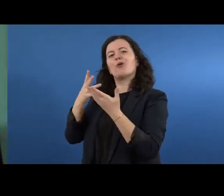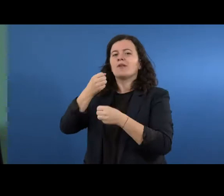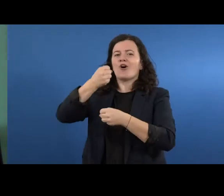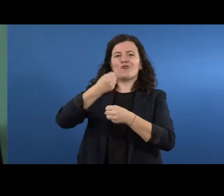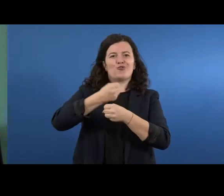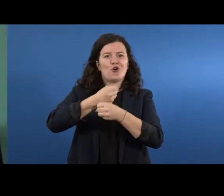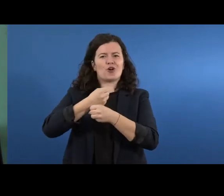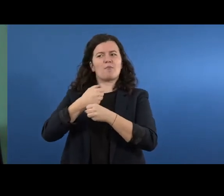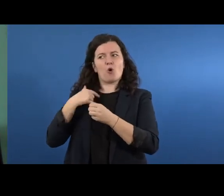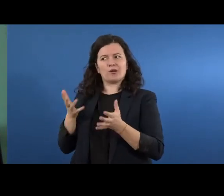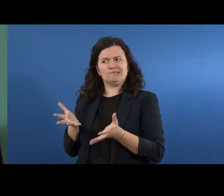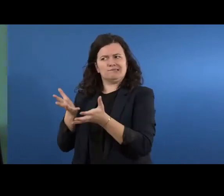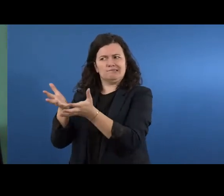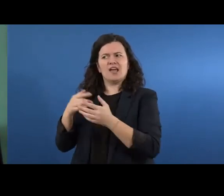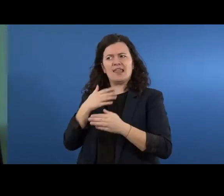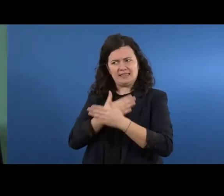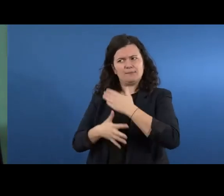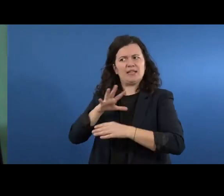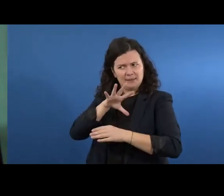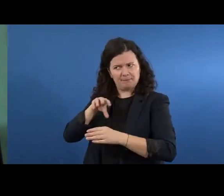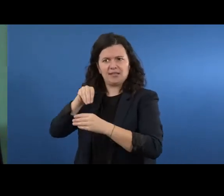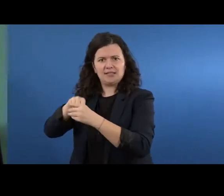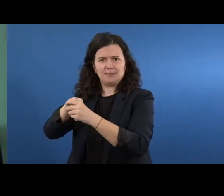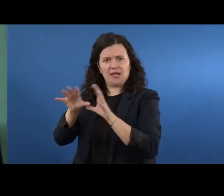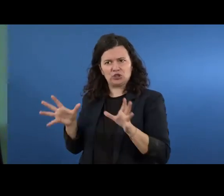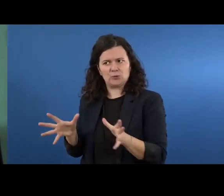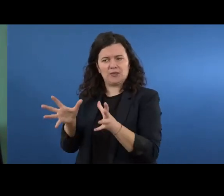participation outcomes of persons with disability. So in summary,